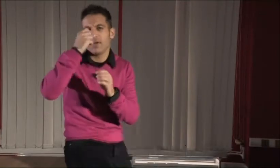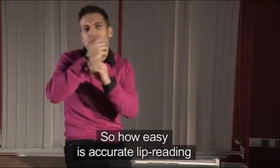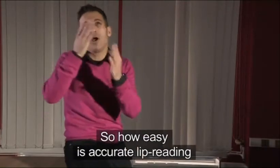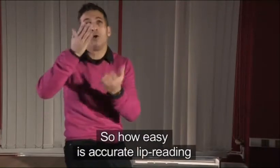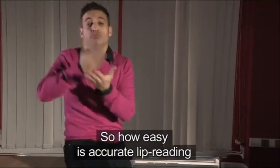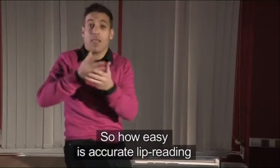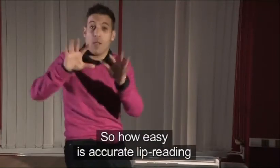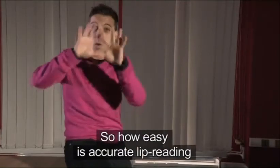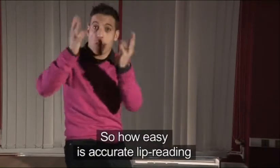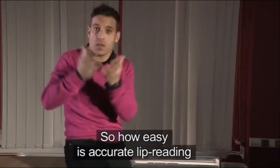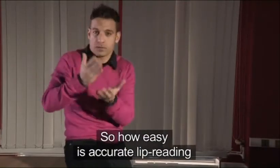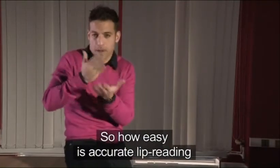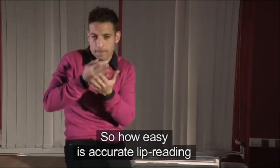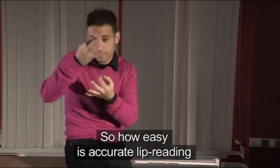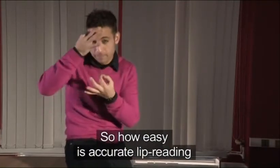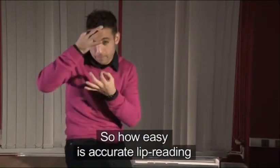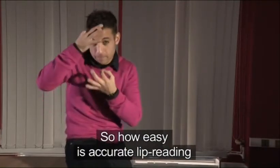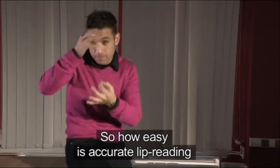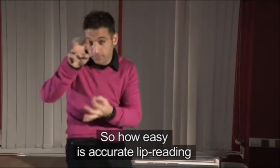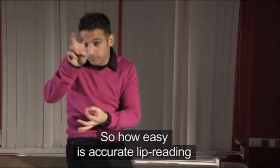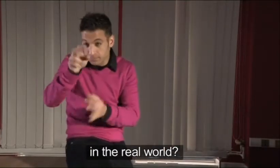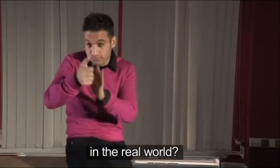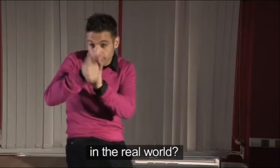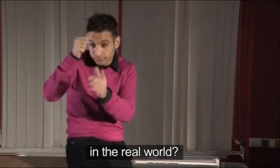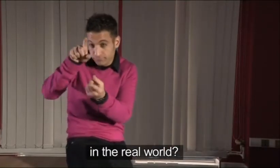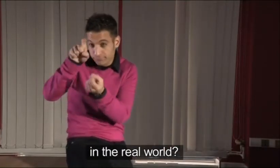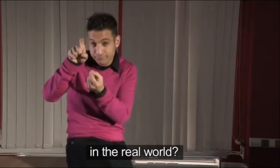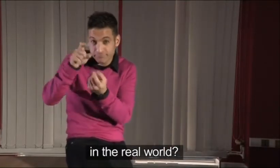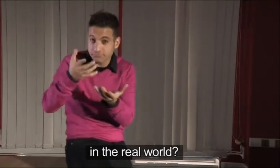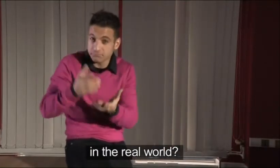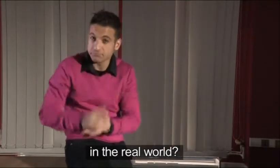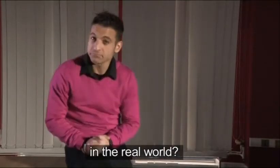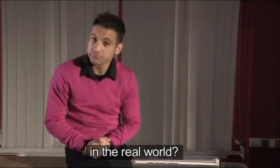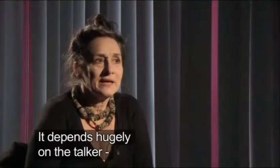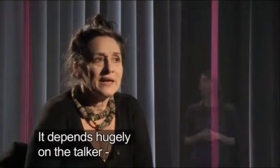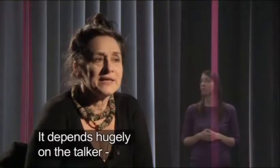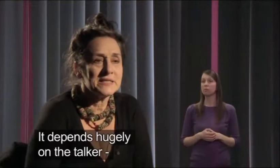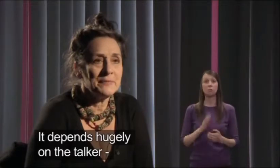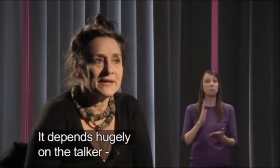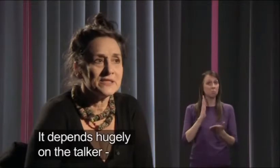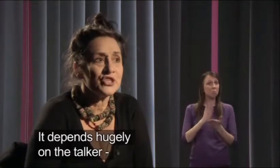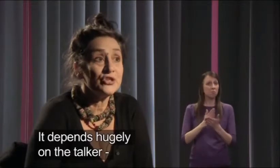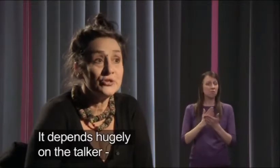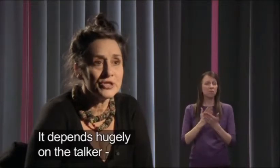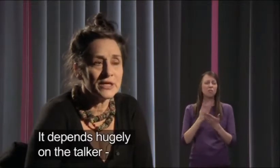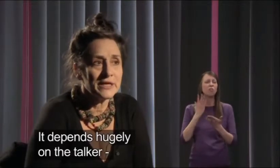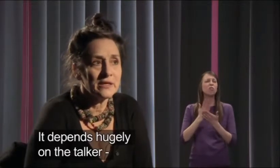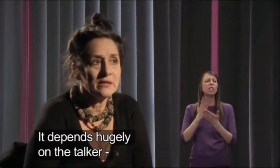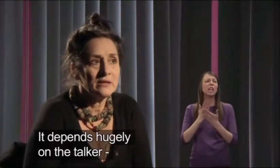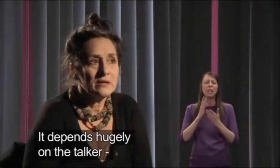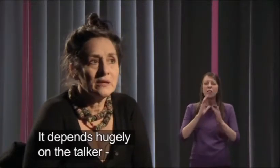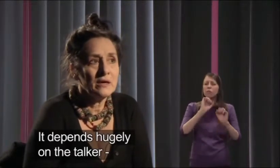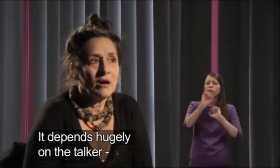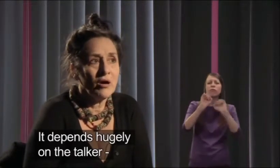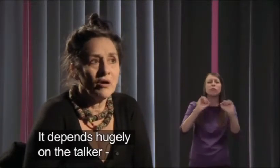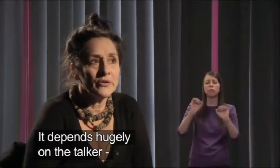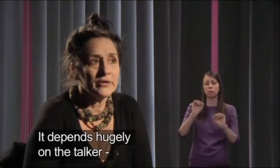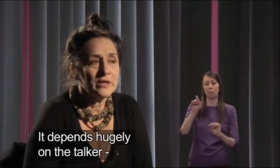movies. So how easy is accurate lip reading in the real world? It depends